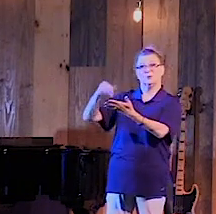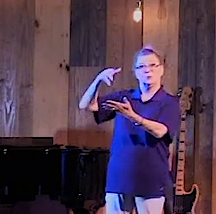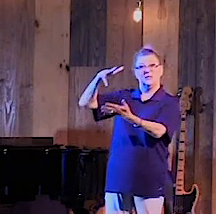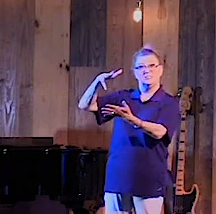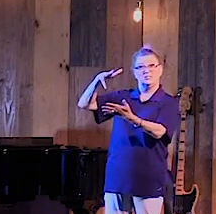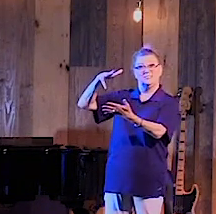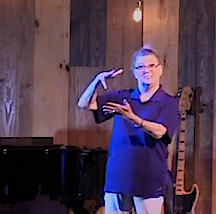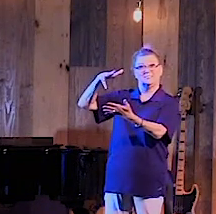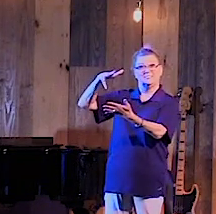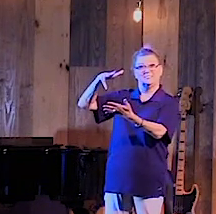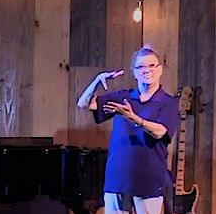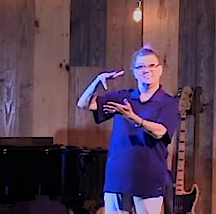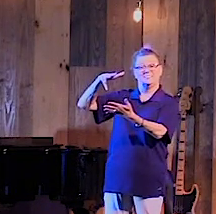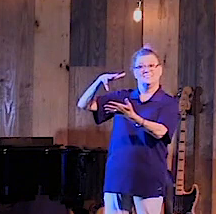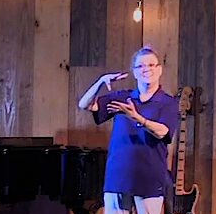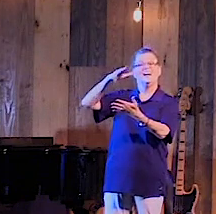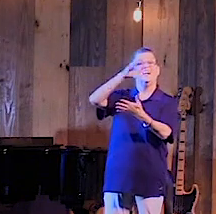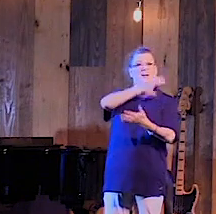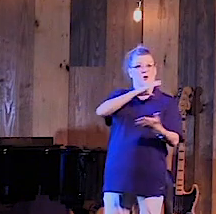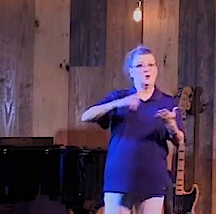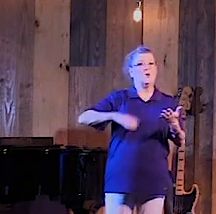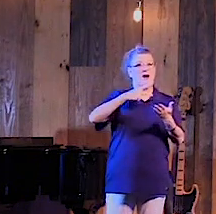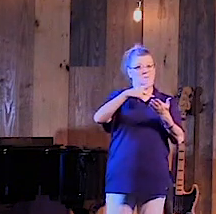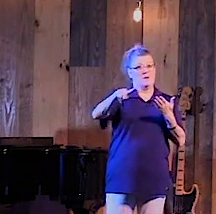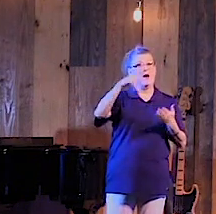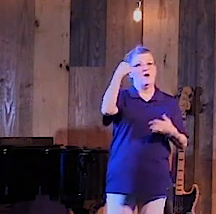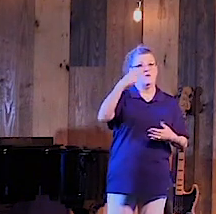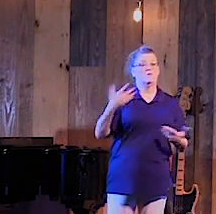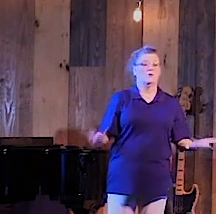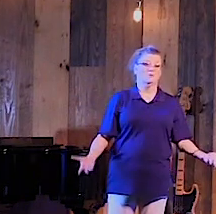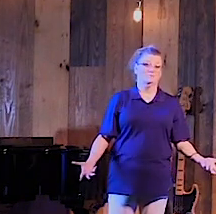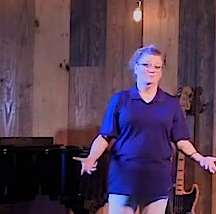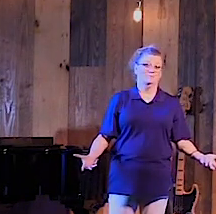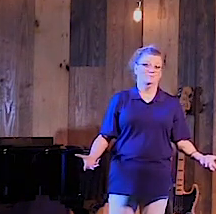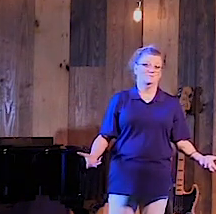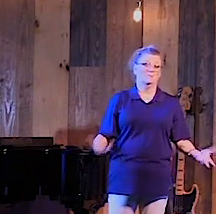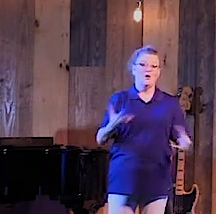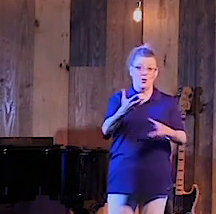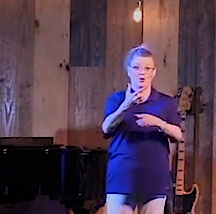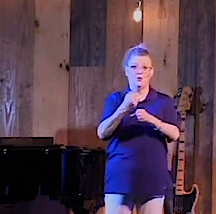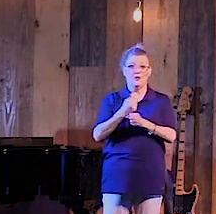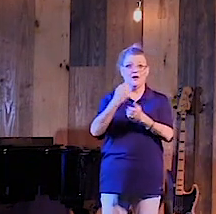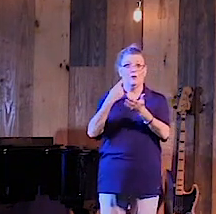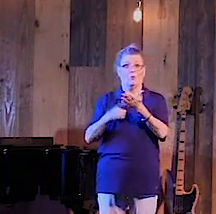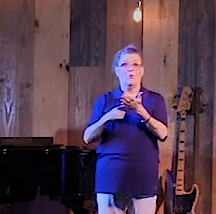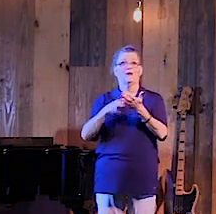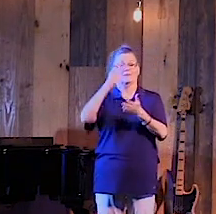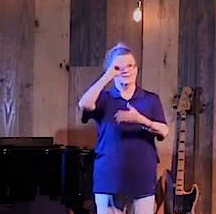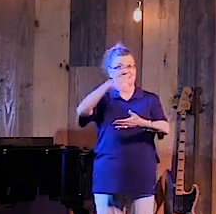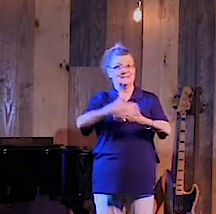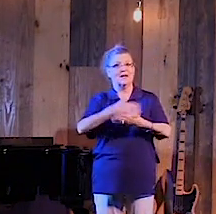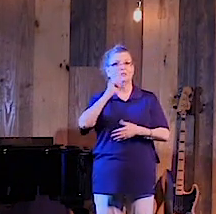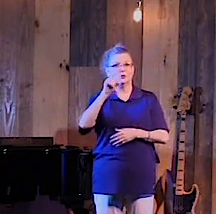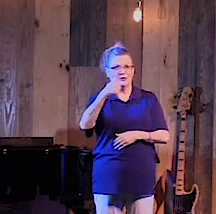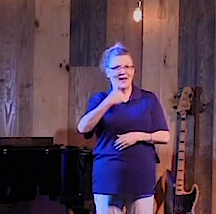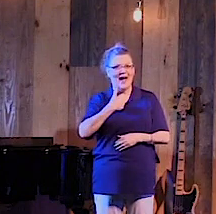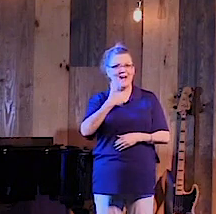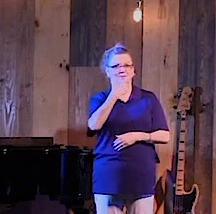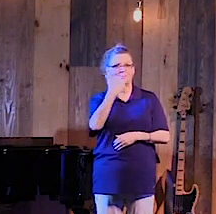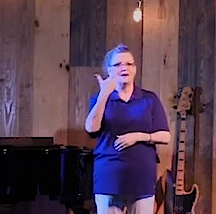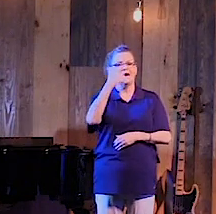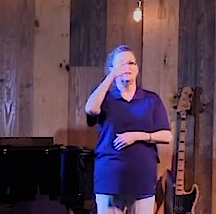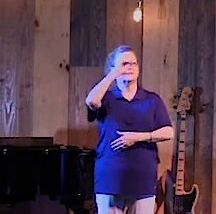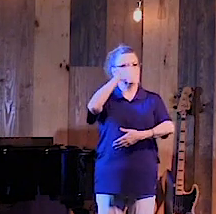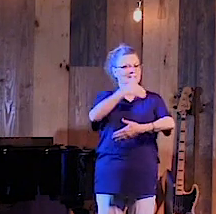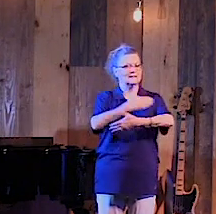Christ's expense. You see, you get the position of the son because Jesus, God's perfect son, pays the price and takes